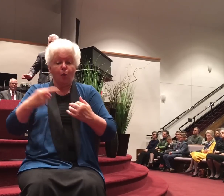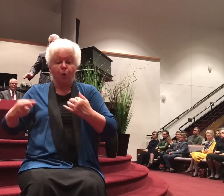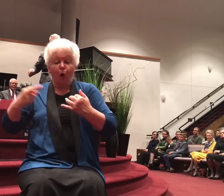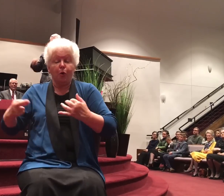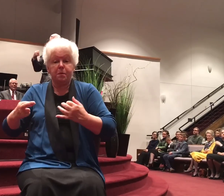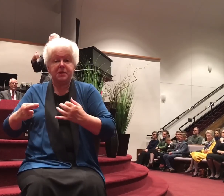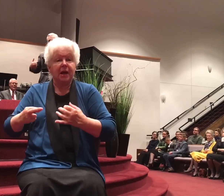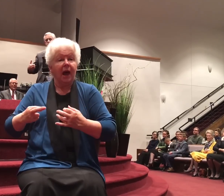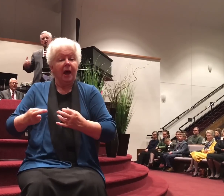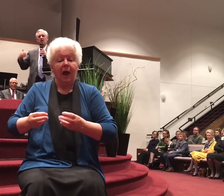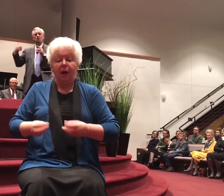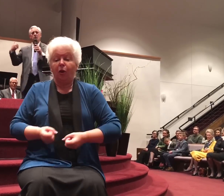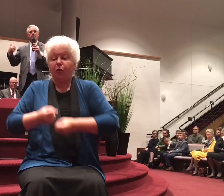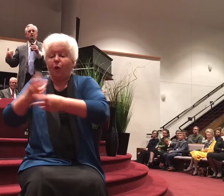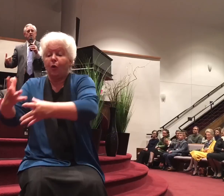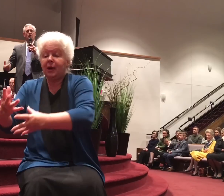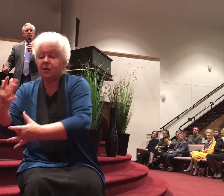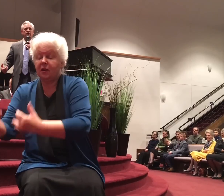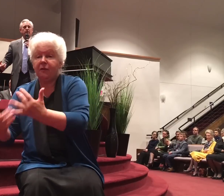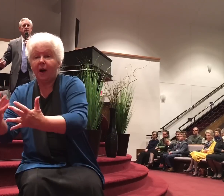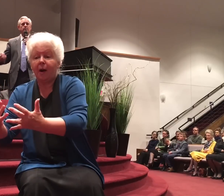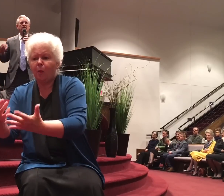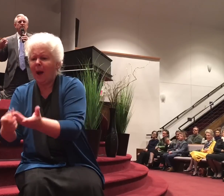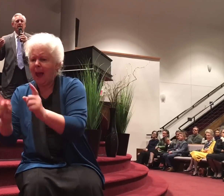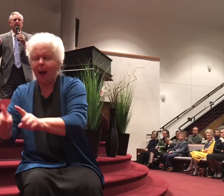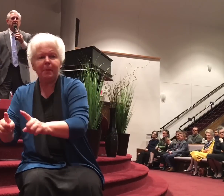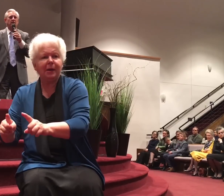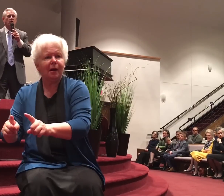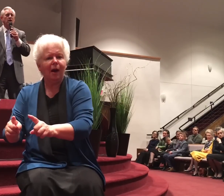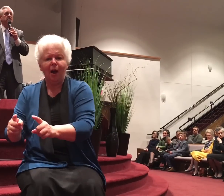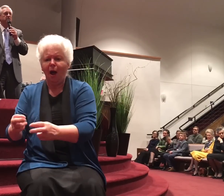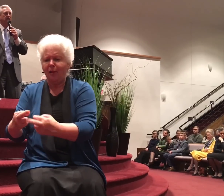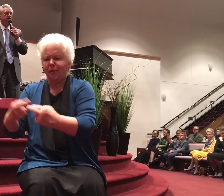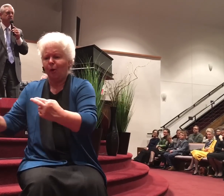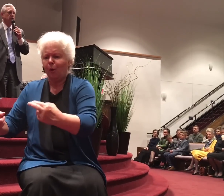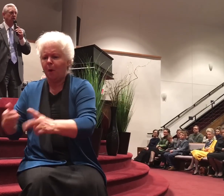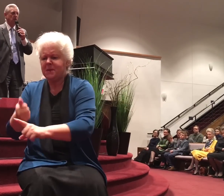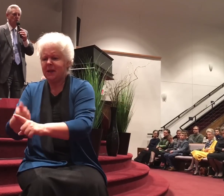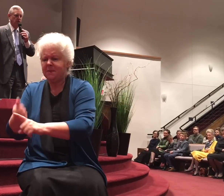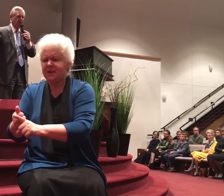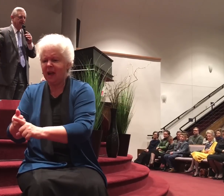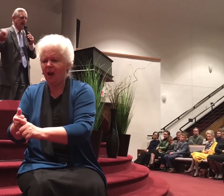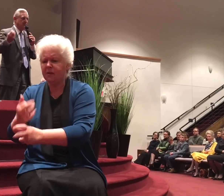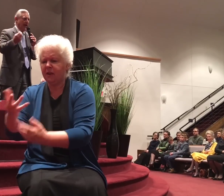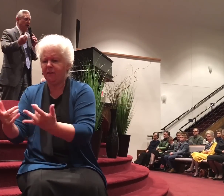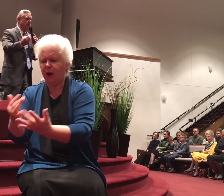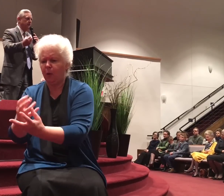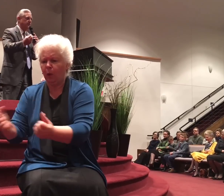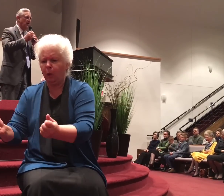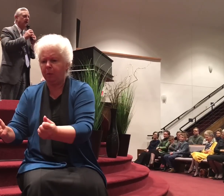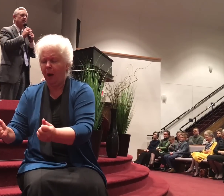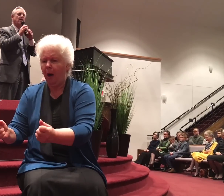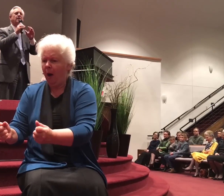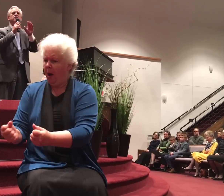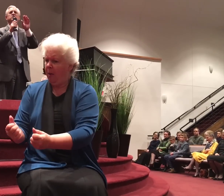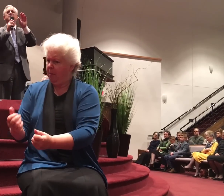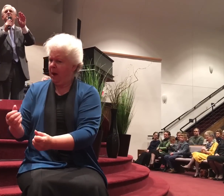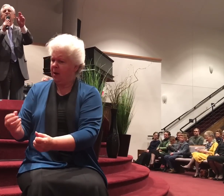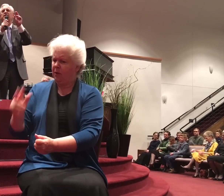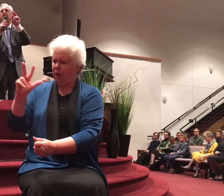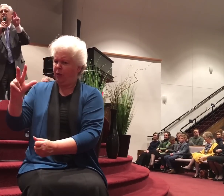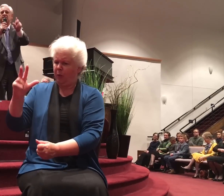What happened? The ropes were burnt off, but they were untouched. When they came out of the fire, the